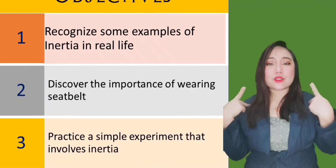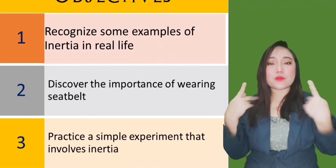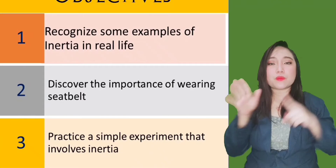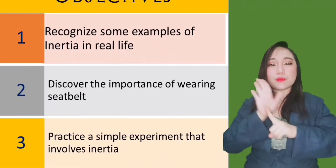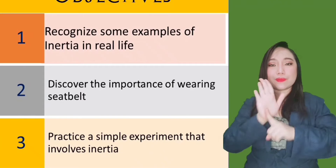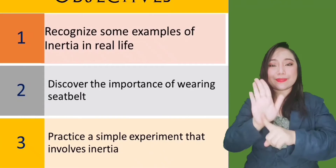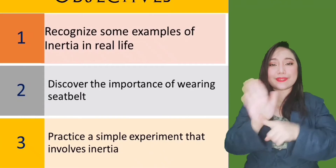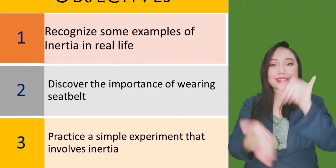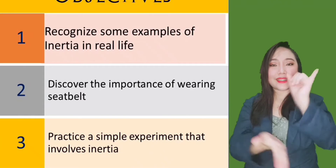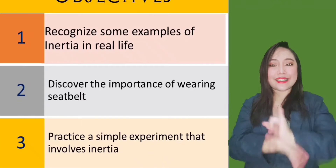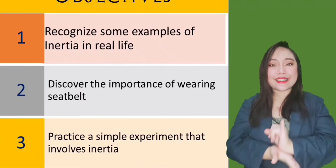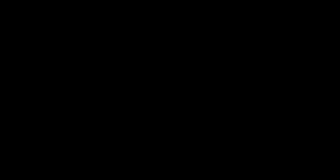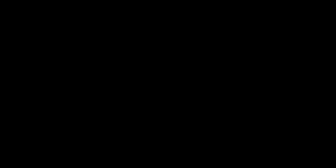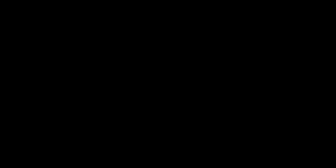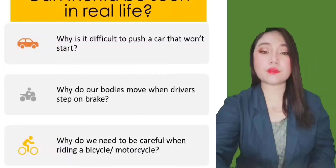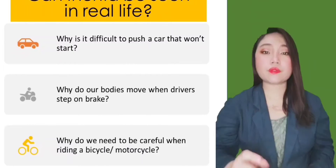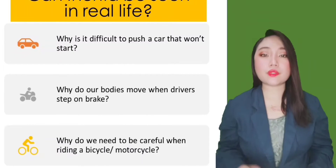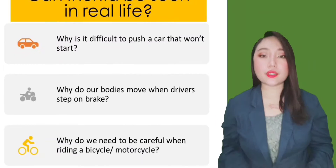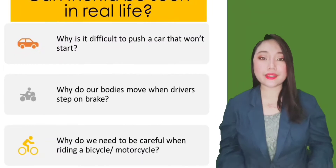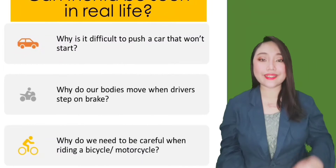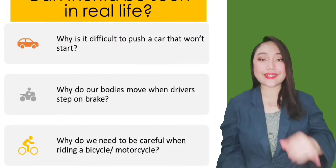that involves inertia.